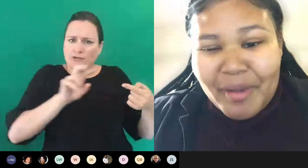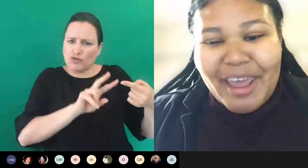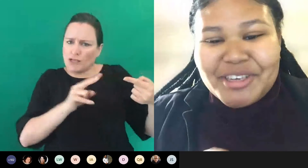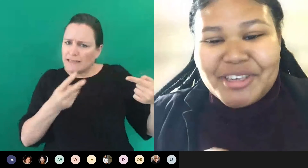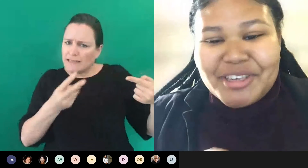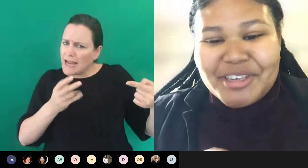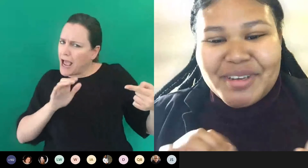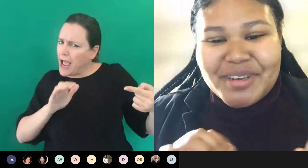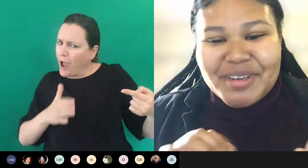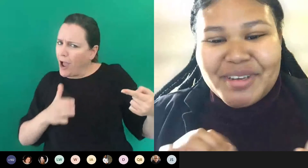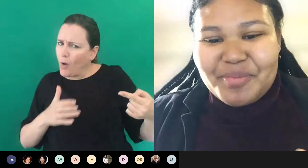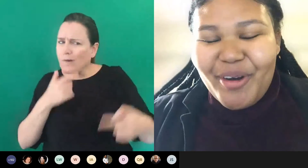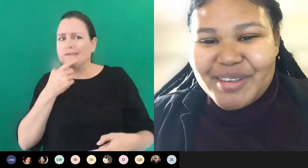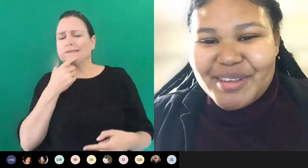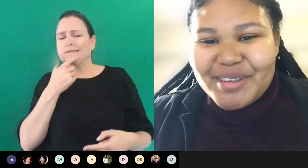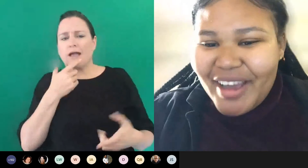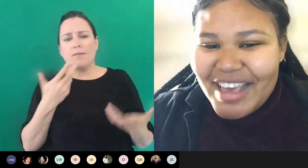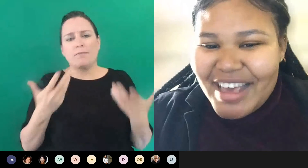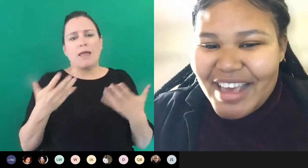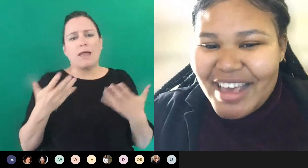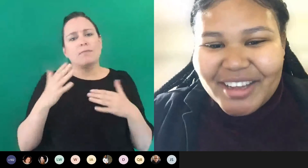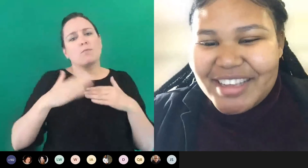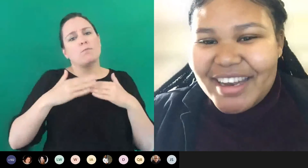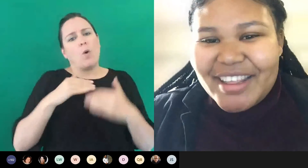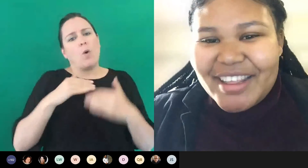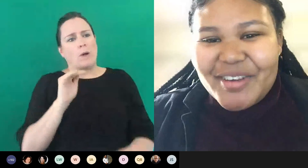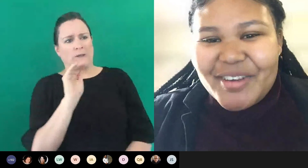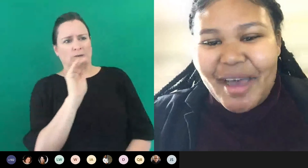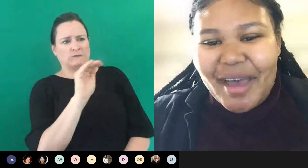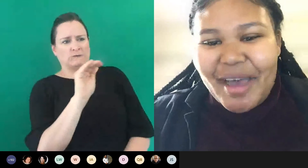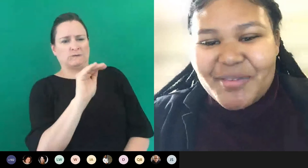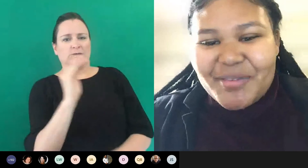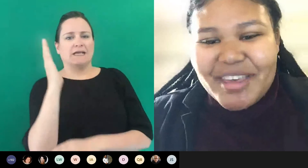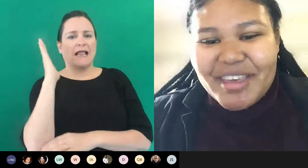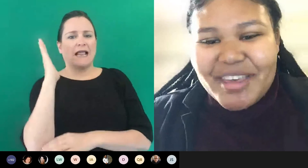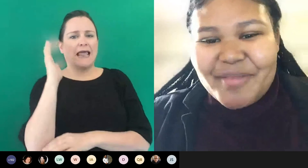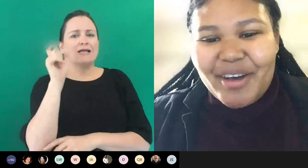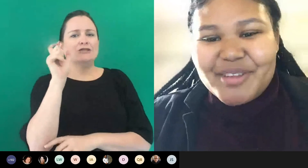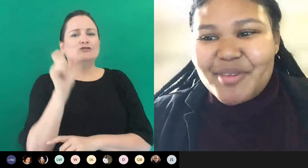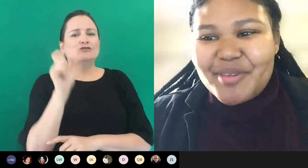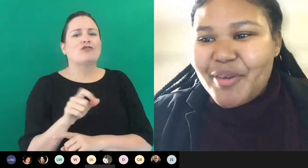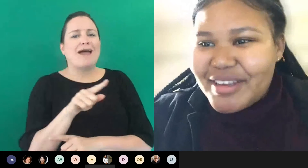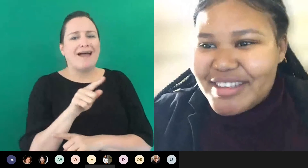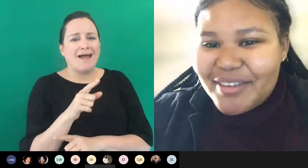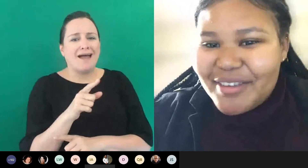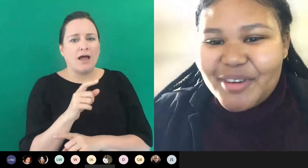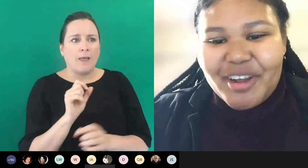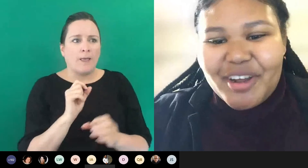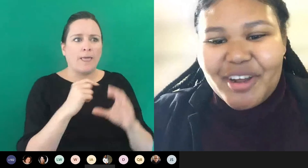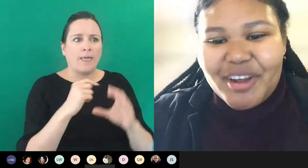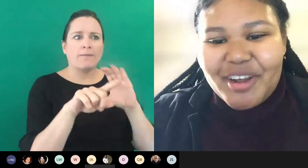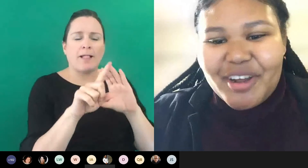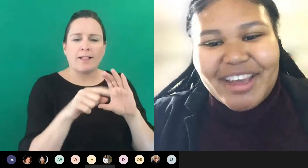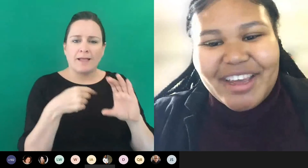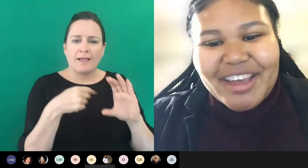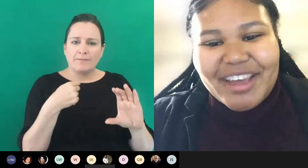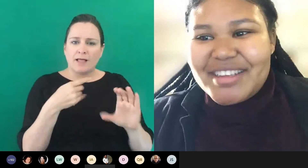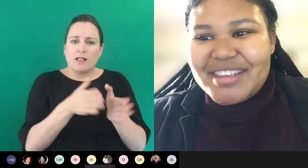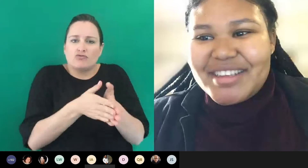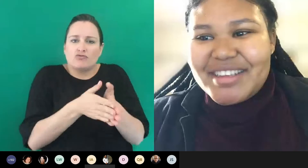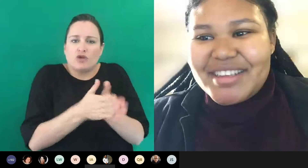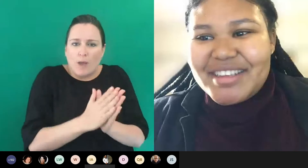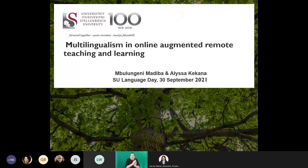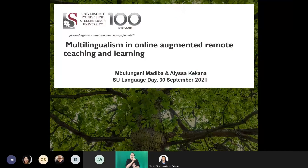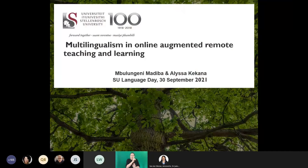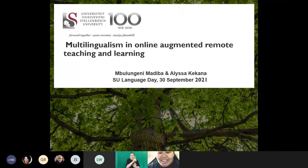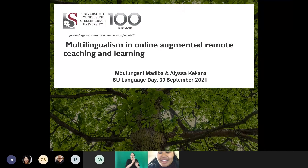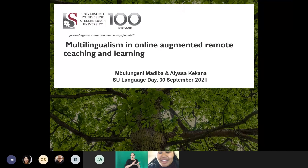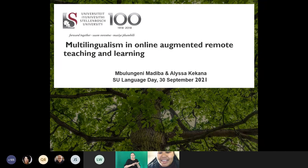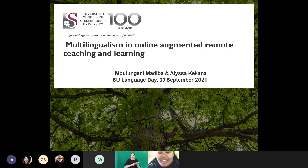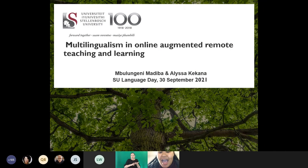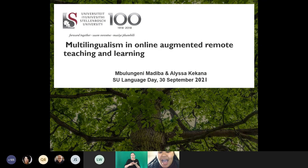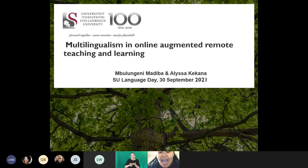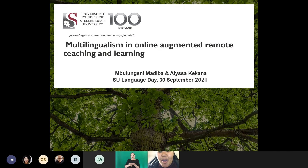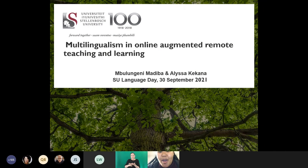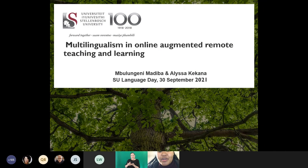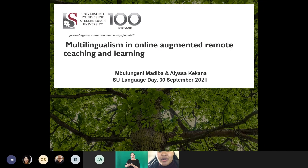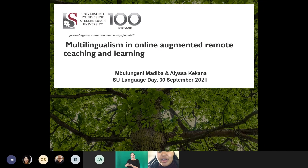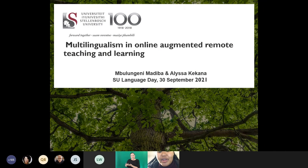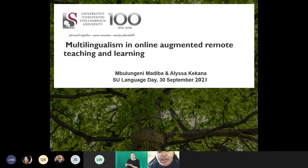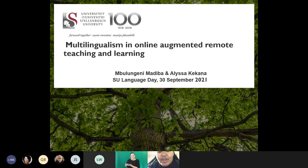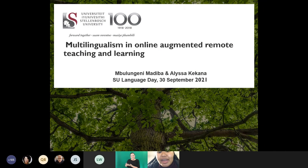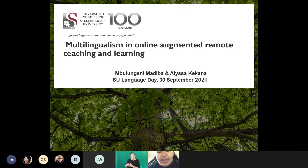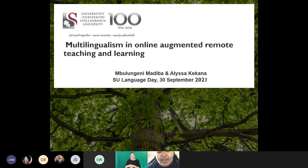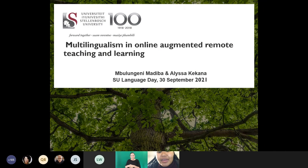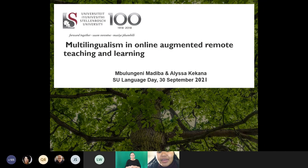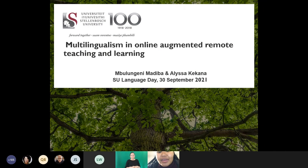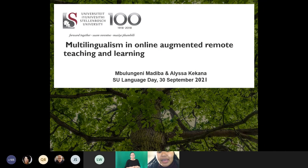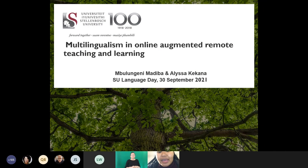bother my lecturers a bit more. So start sending those back and forth emails requesting for translations on certain things, but